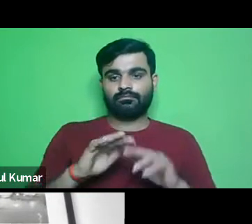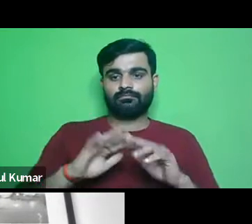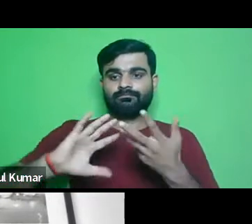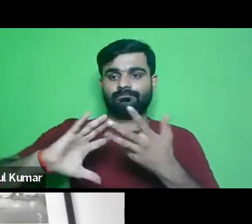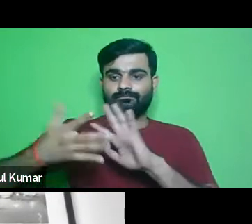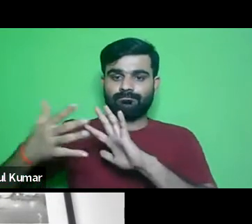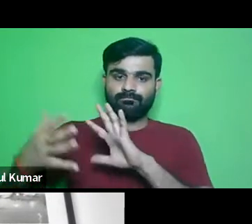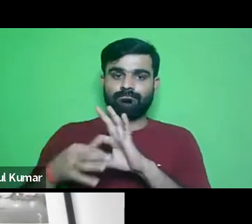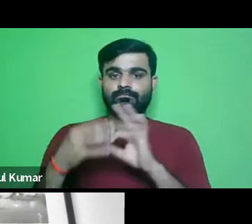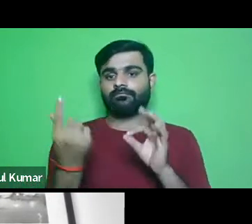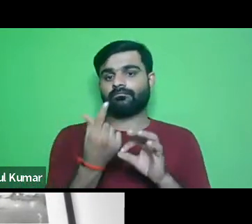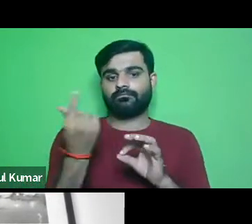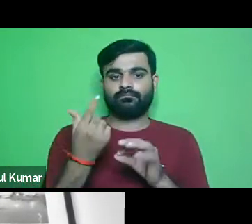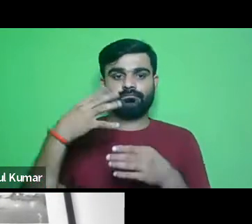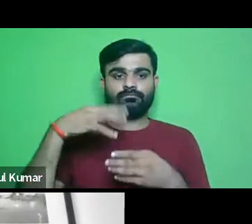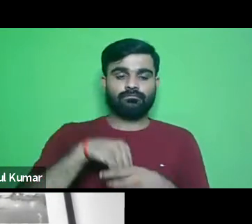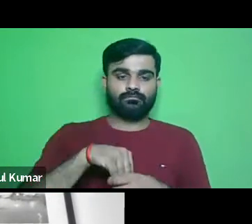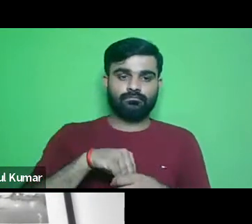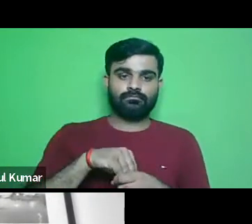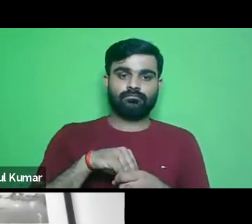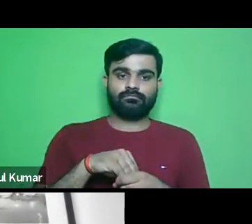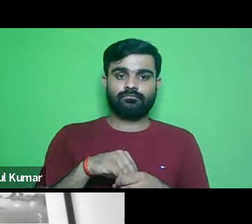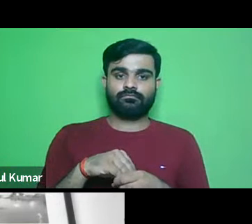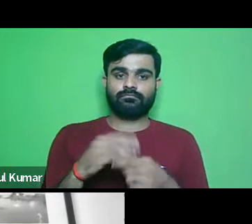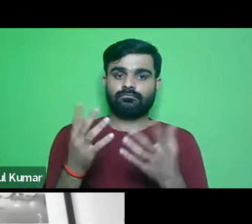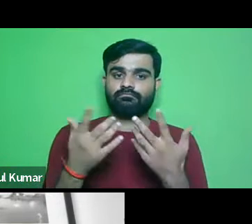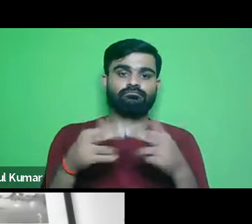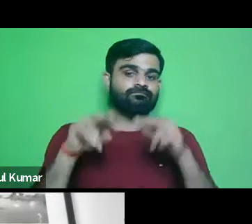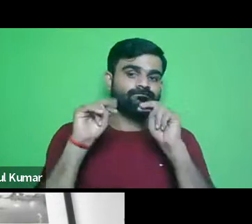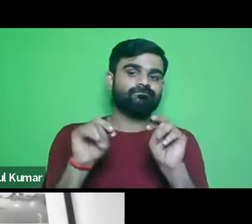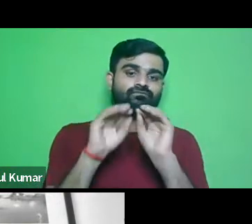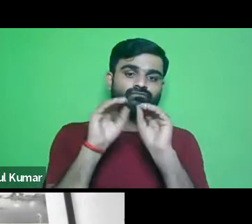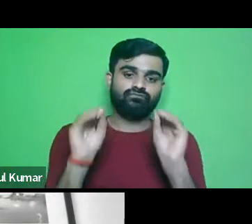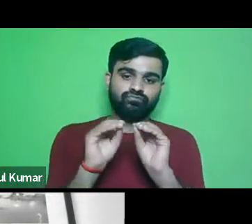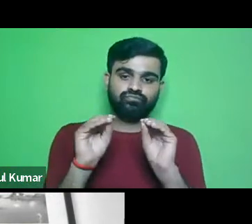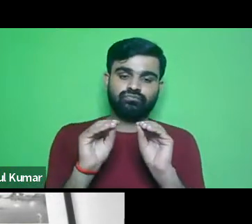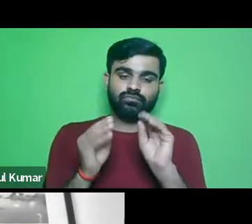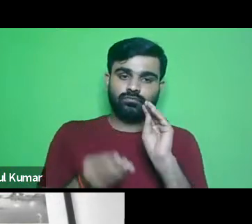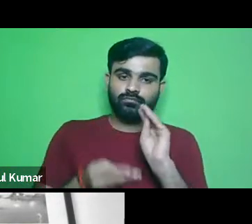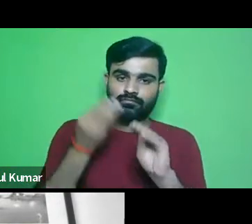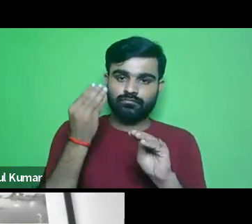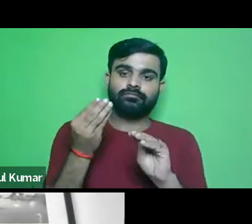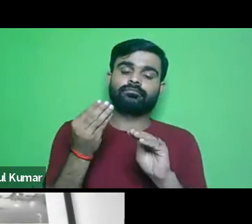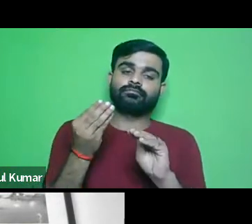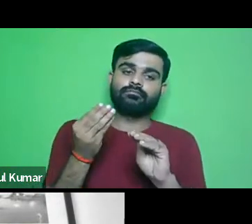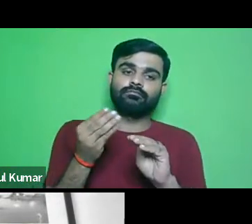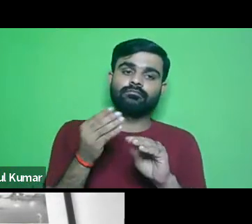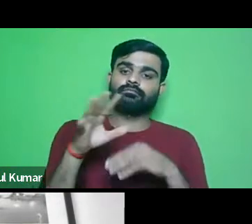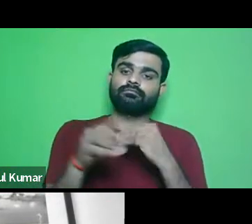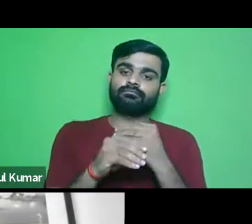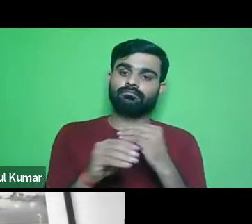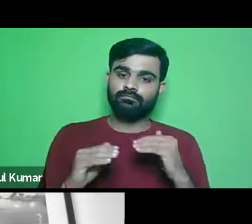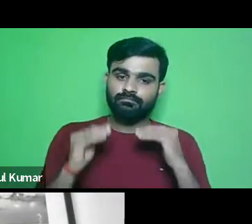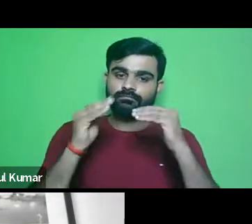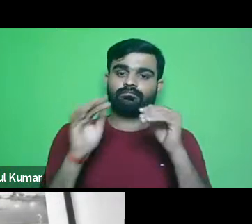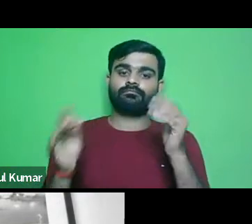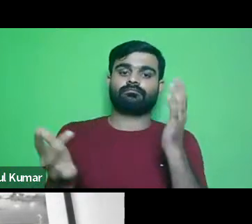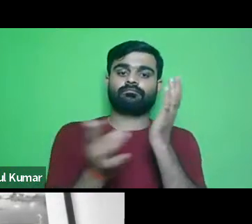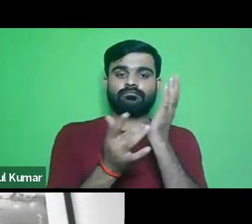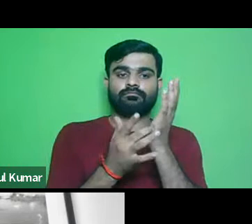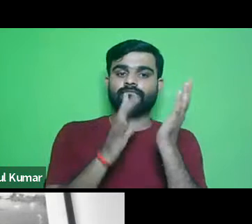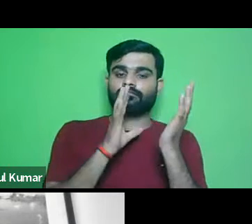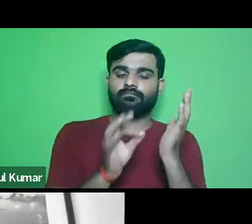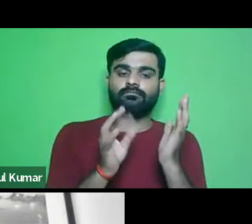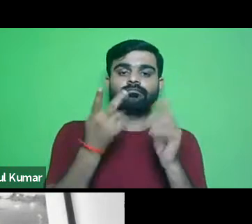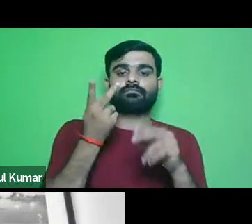mechanisms one can use that don't require that much advancement of technology as such, but